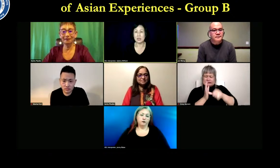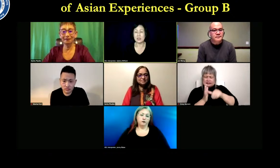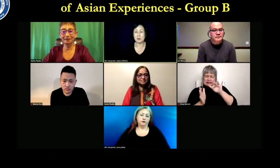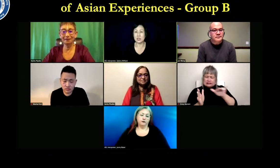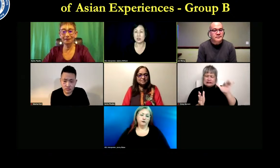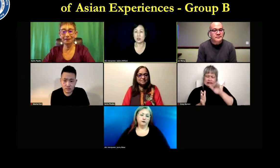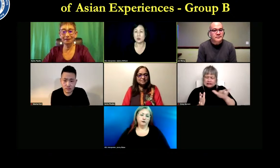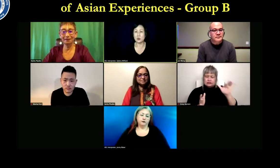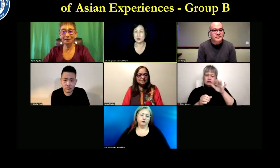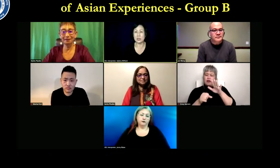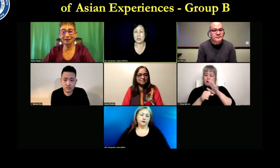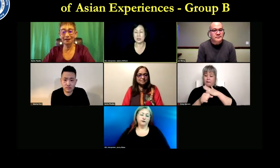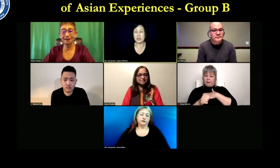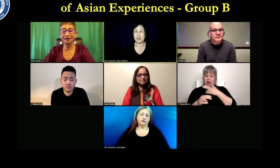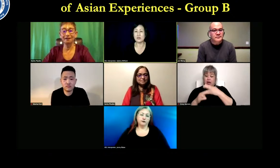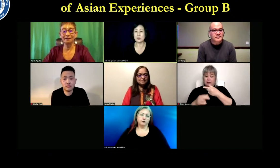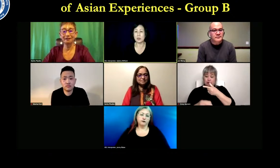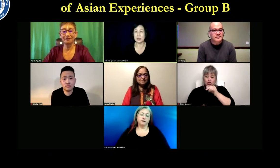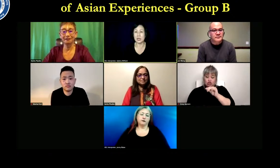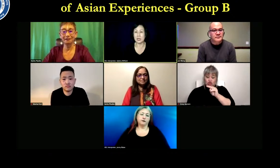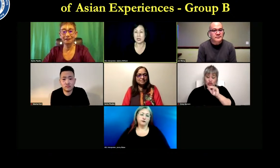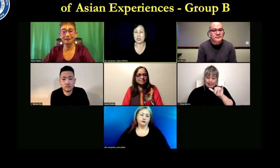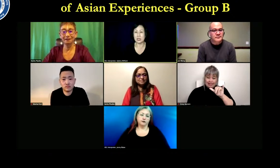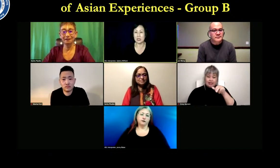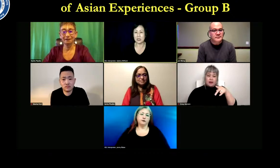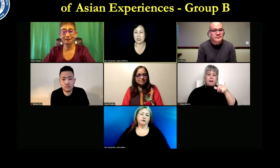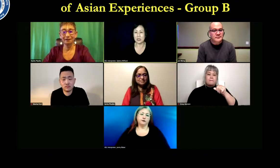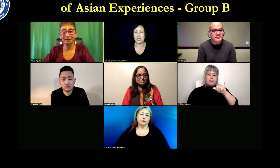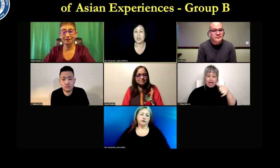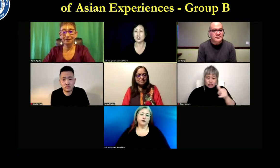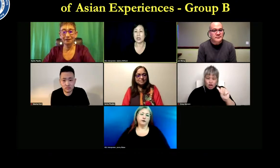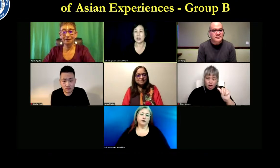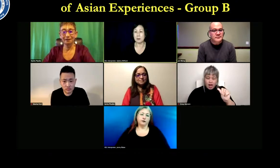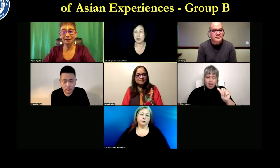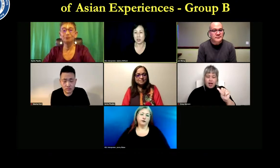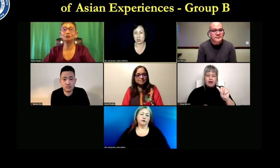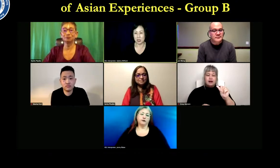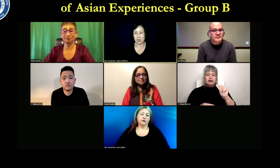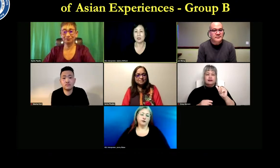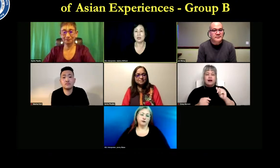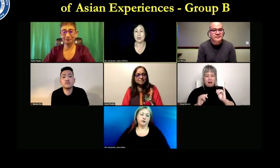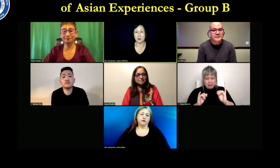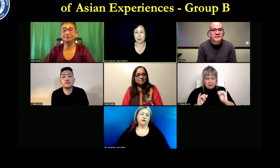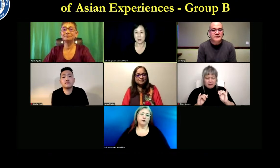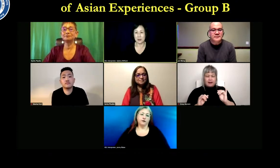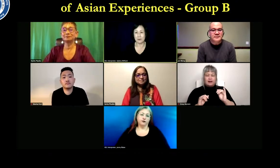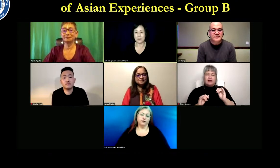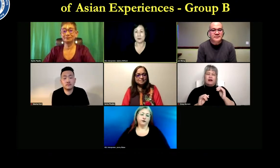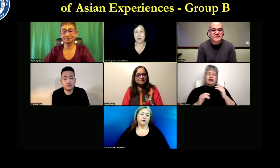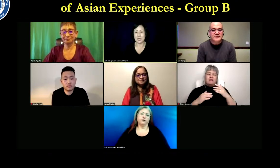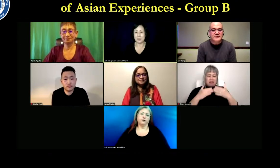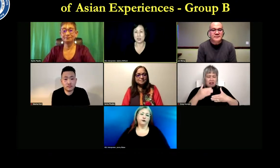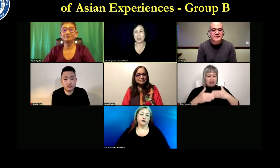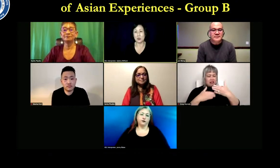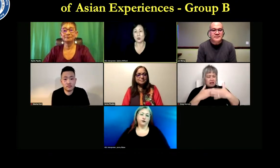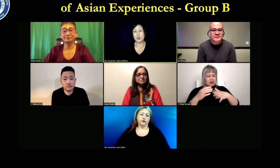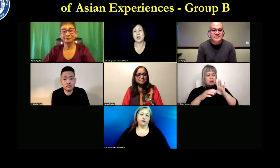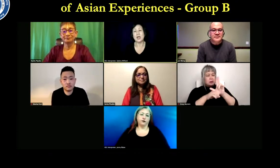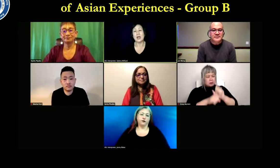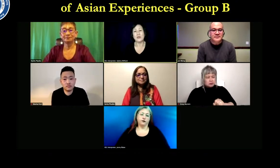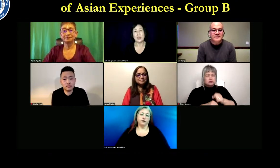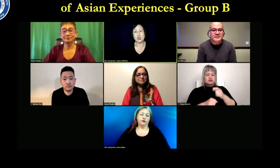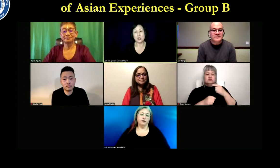And it seemed like some teachers would really, they'd have to spell it again and again to get it. Jenny Paja was my name. And